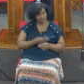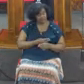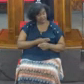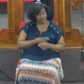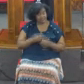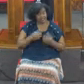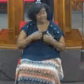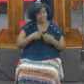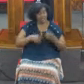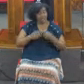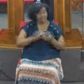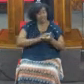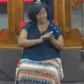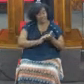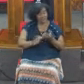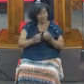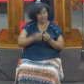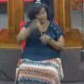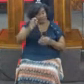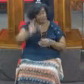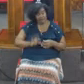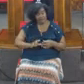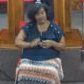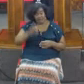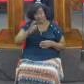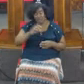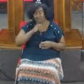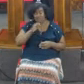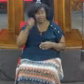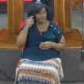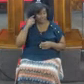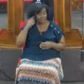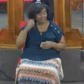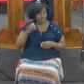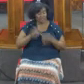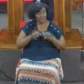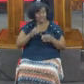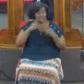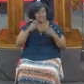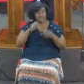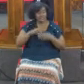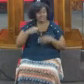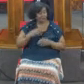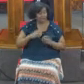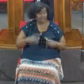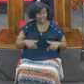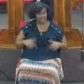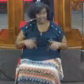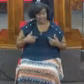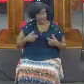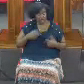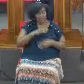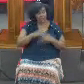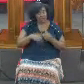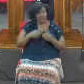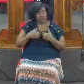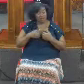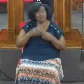had to come clean with God. God inherits the sins in our life. Remember that? We all have to